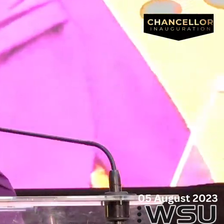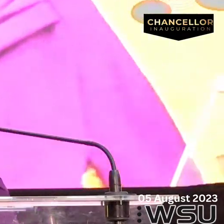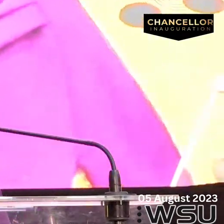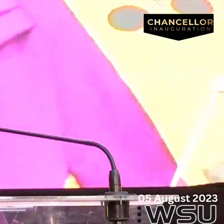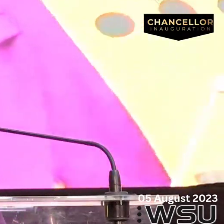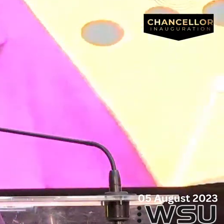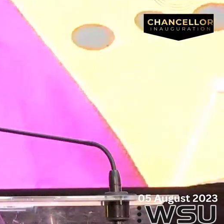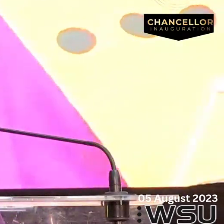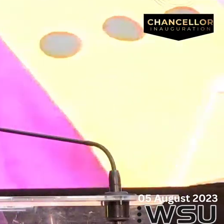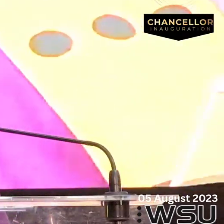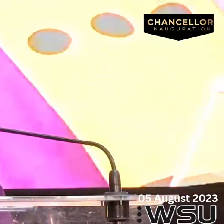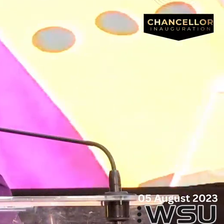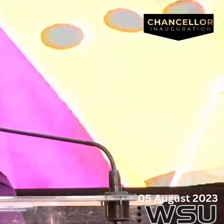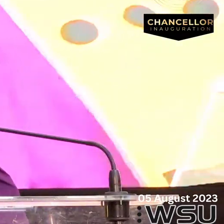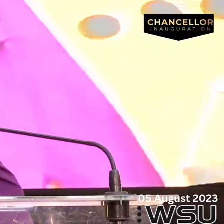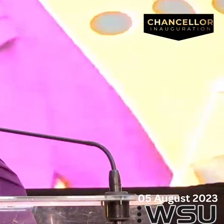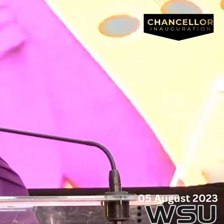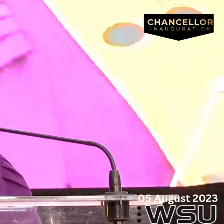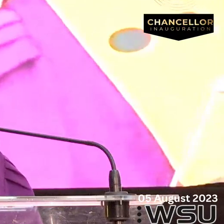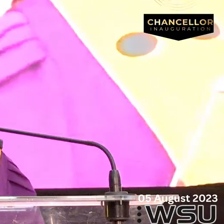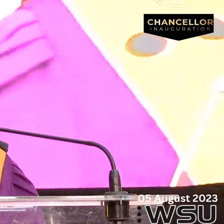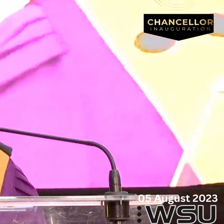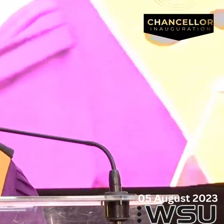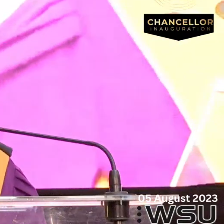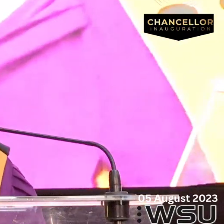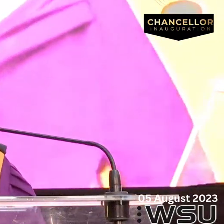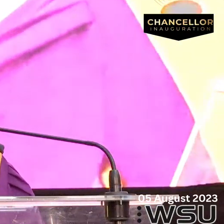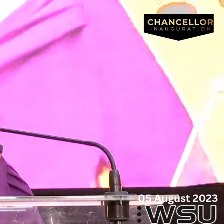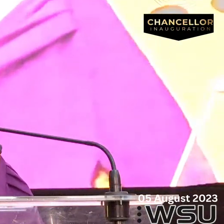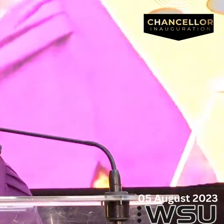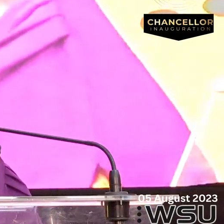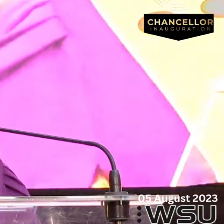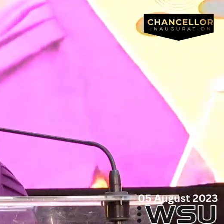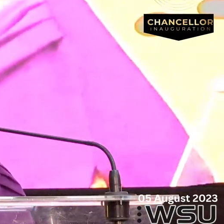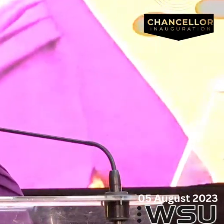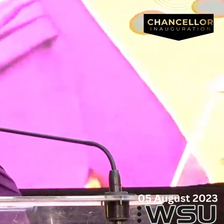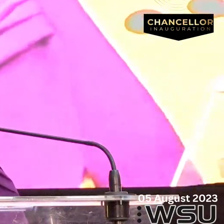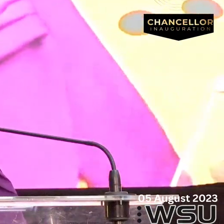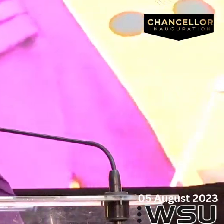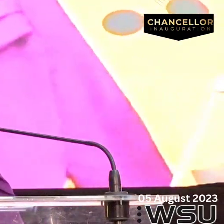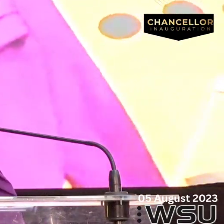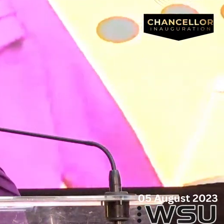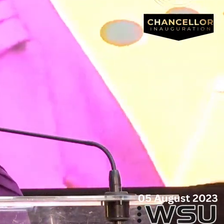Bandiphatha ke bandiyeka. Ngaba ngatshona ndivela, hayi bandiphatha.